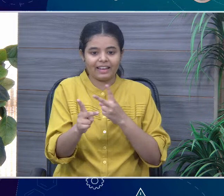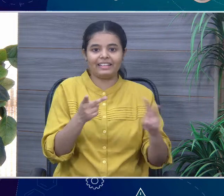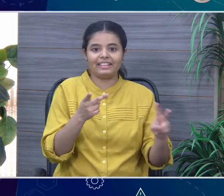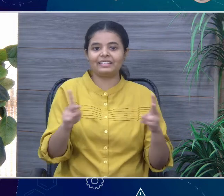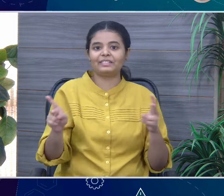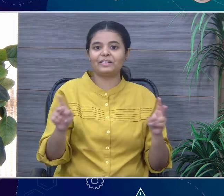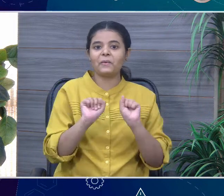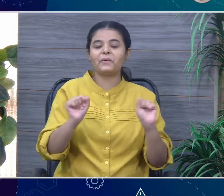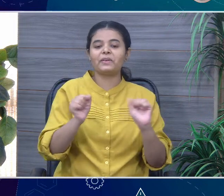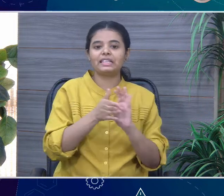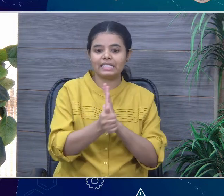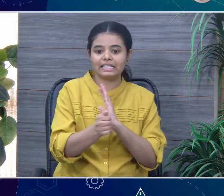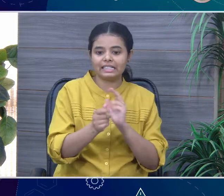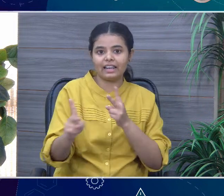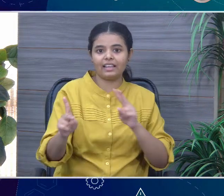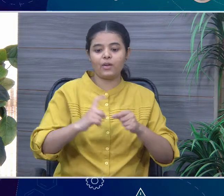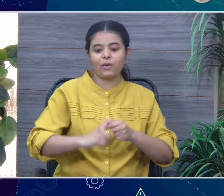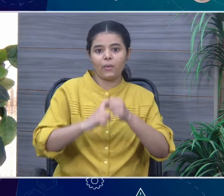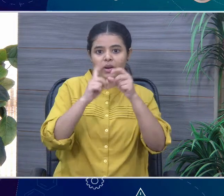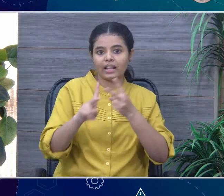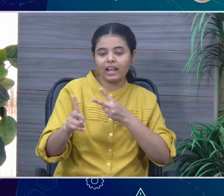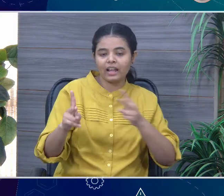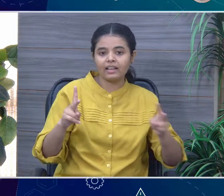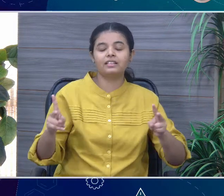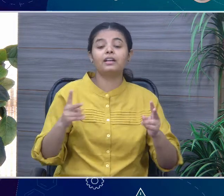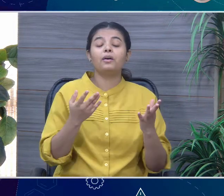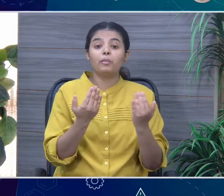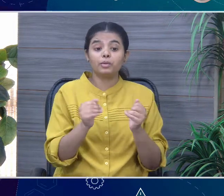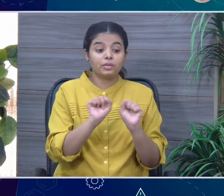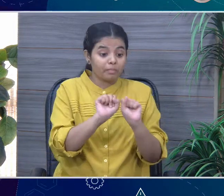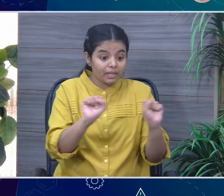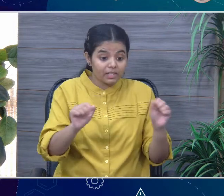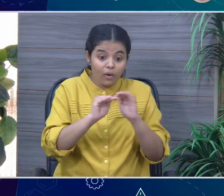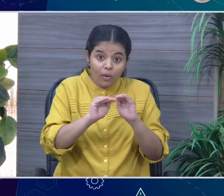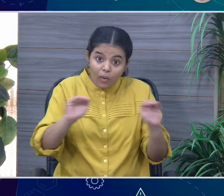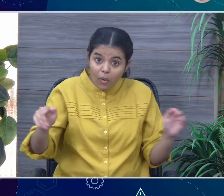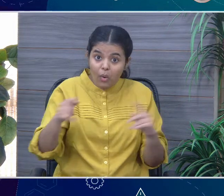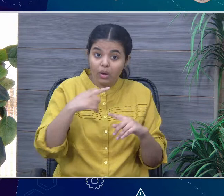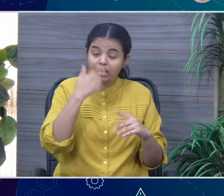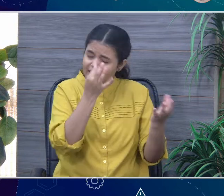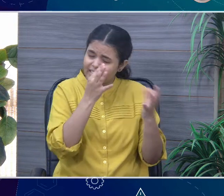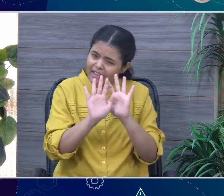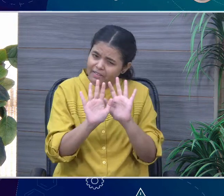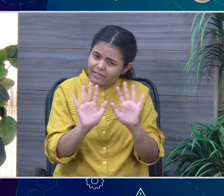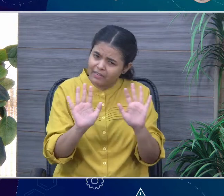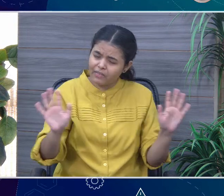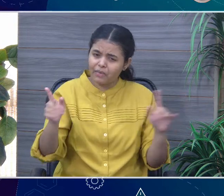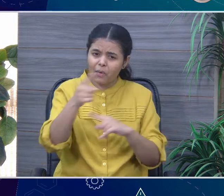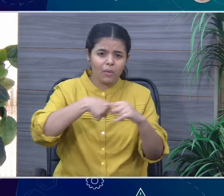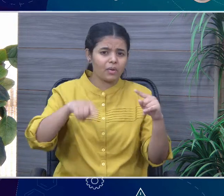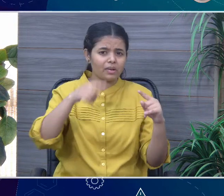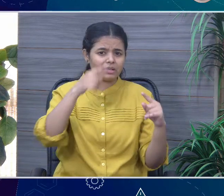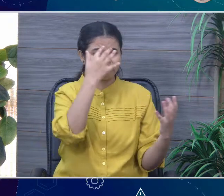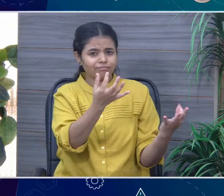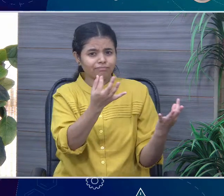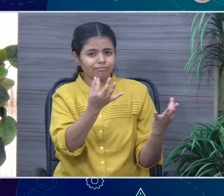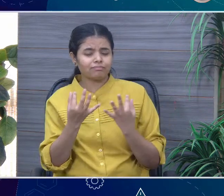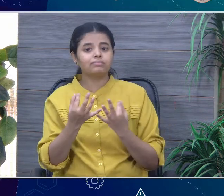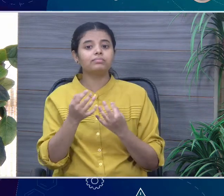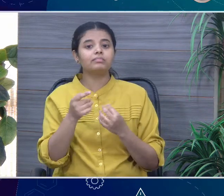each child can be intelligent in a different domain. And therefore,